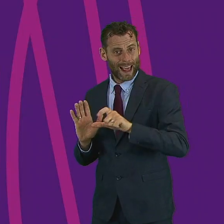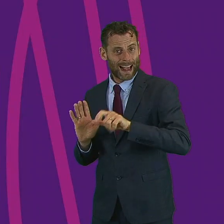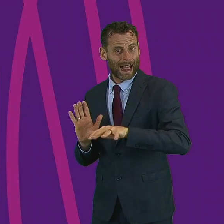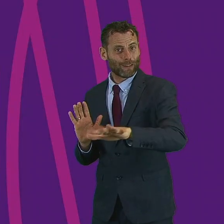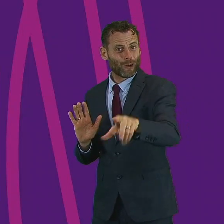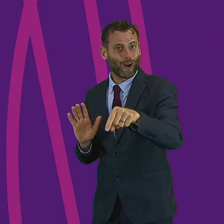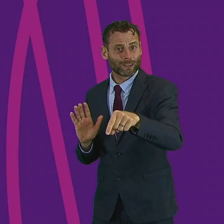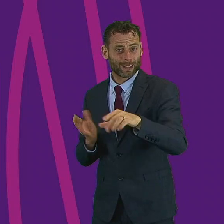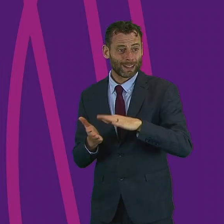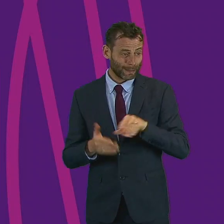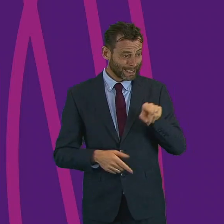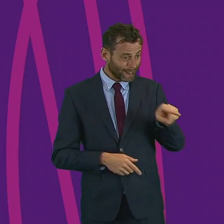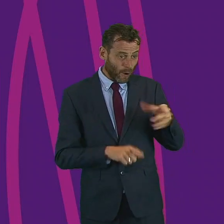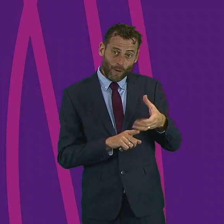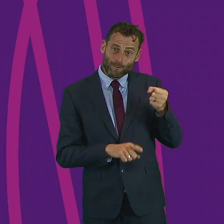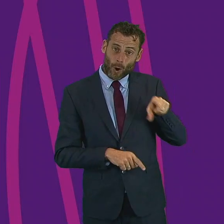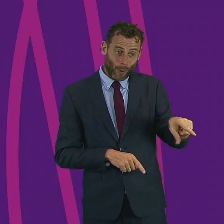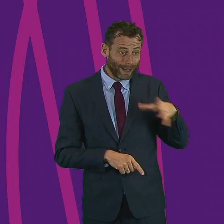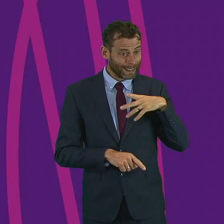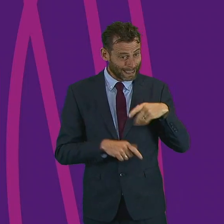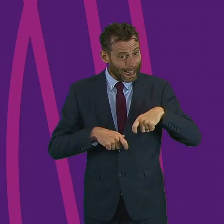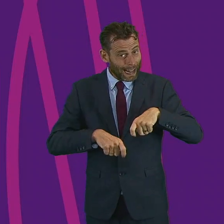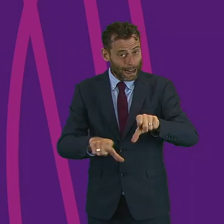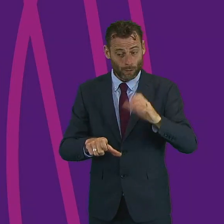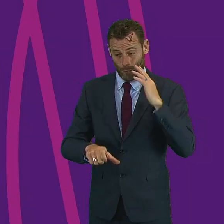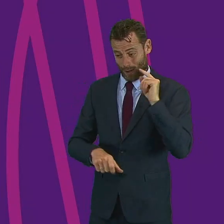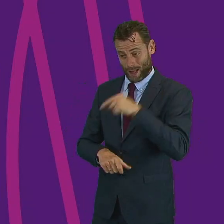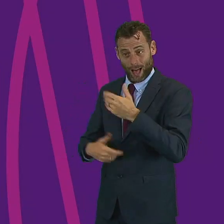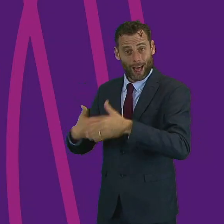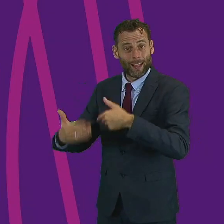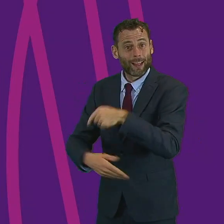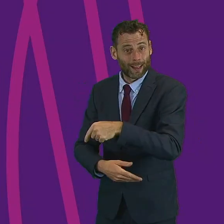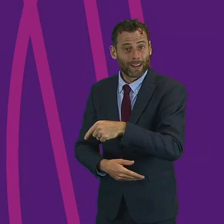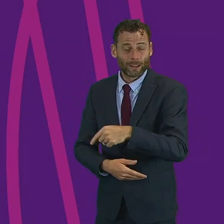hope everybody across the chamber will back that call. I know many